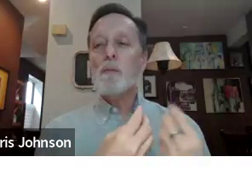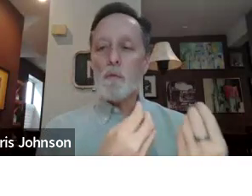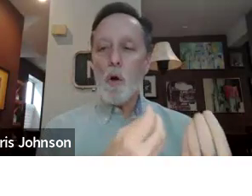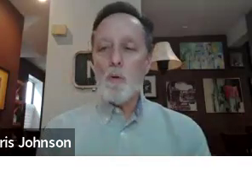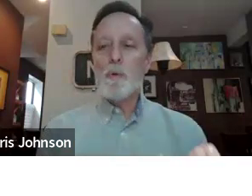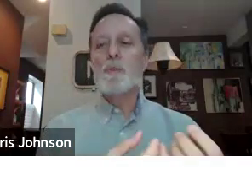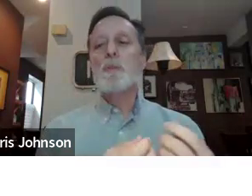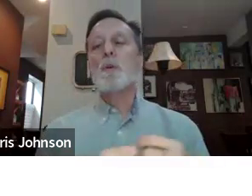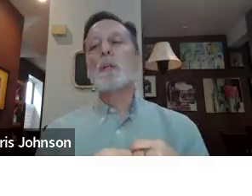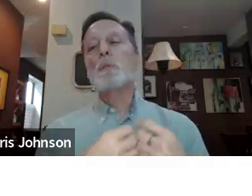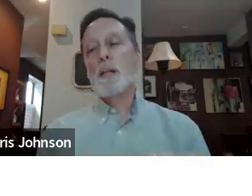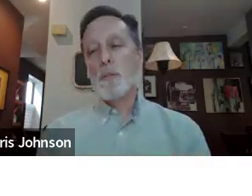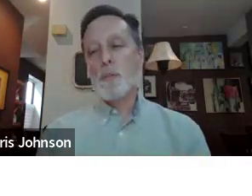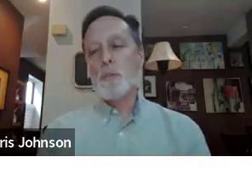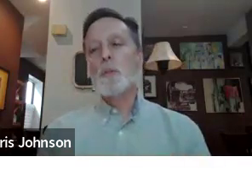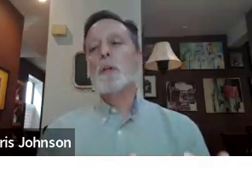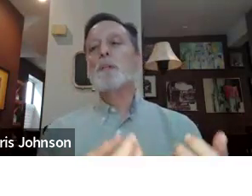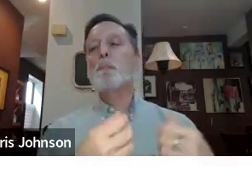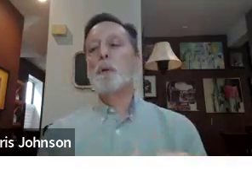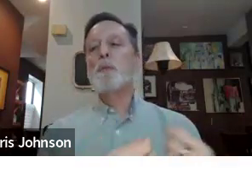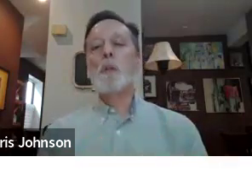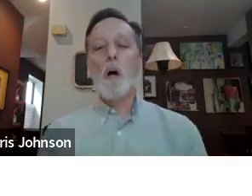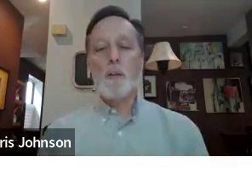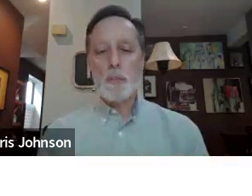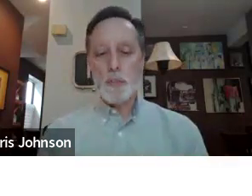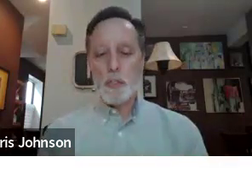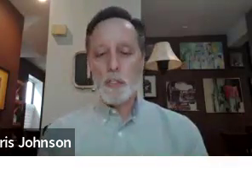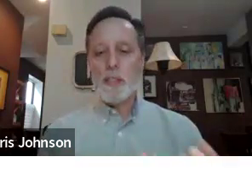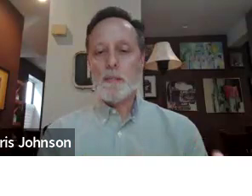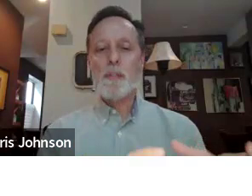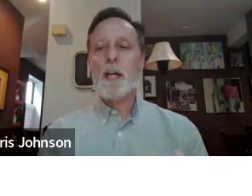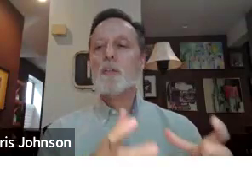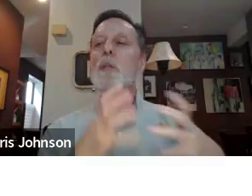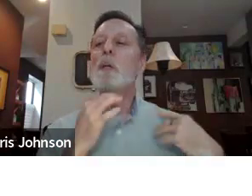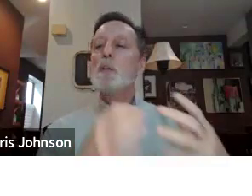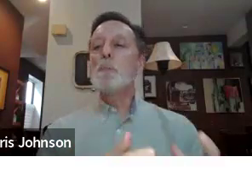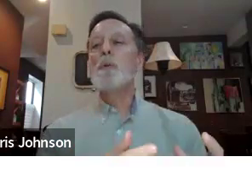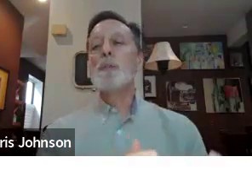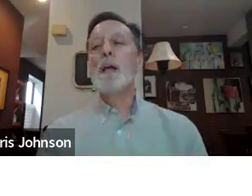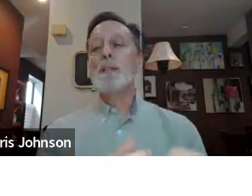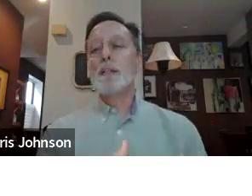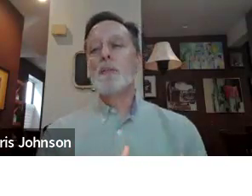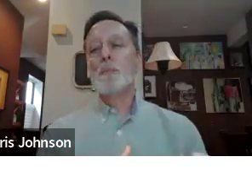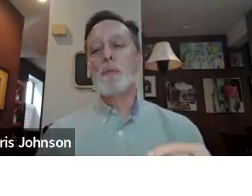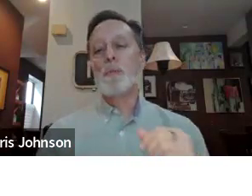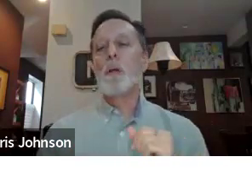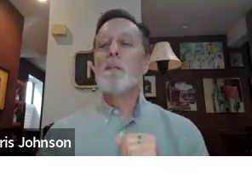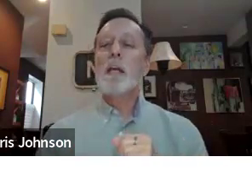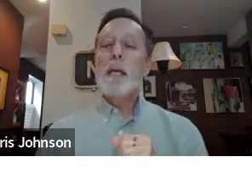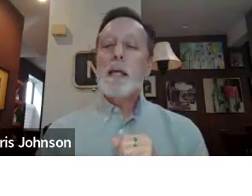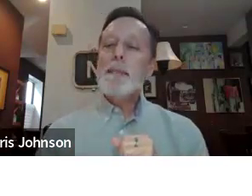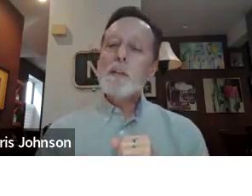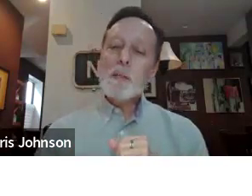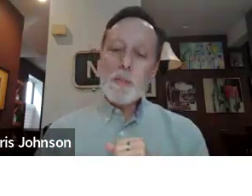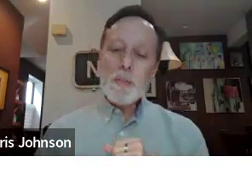So it's about homeowners insurance, renters insurance, personal auto insurance. It protects your personal assets and your personal